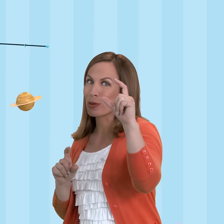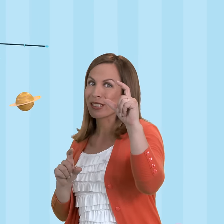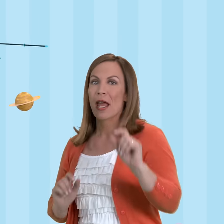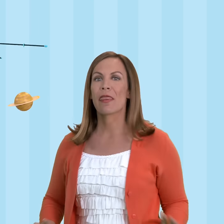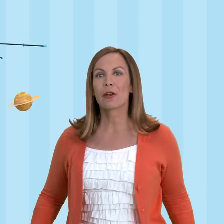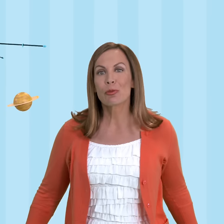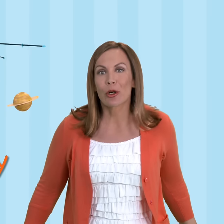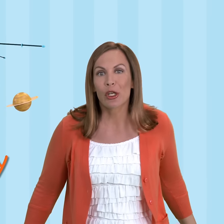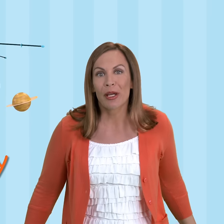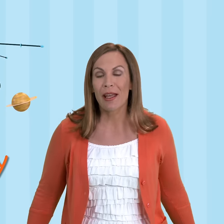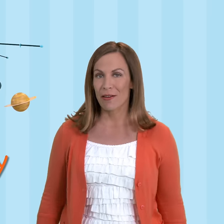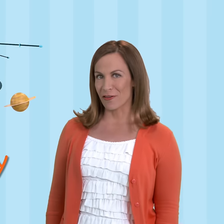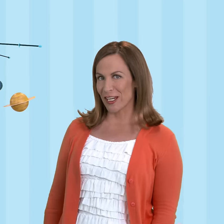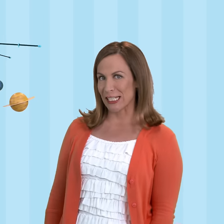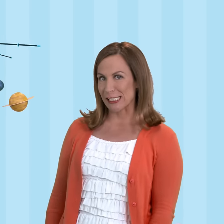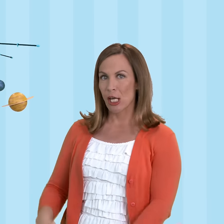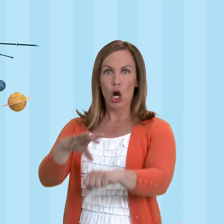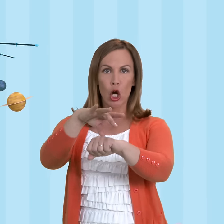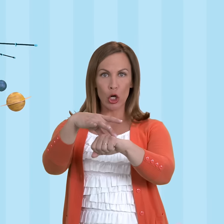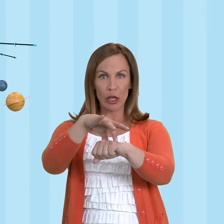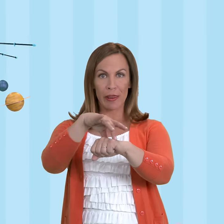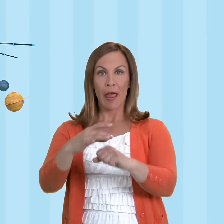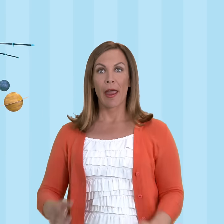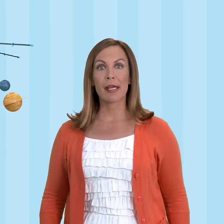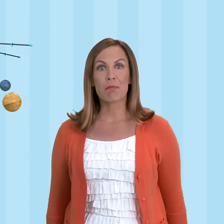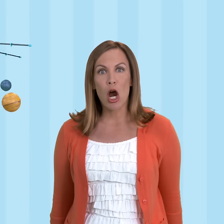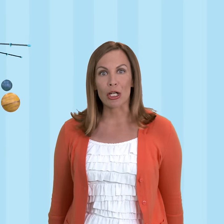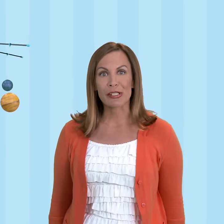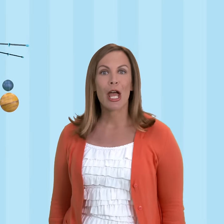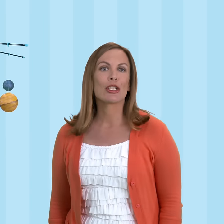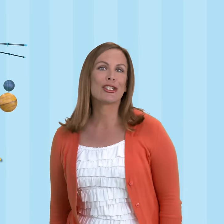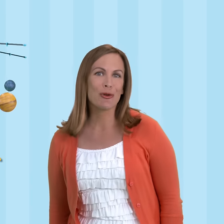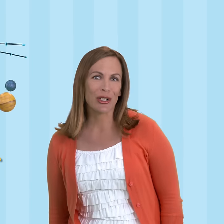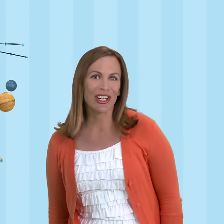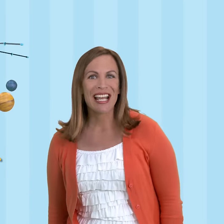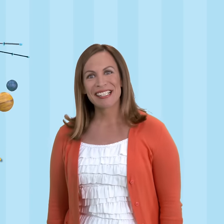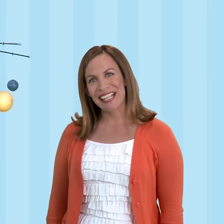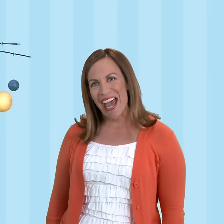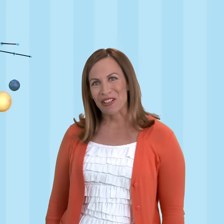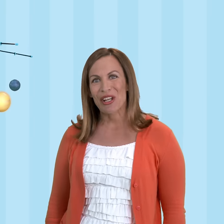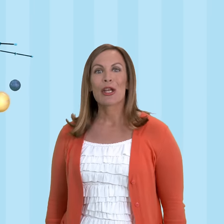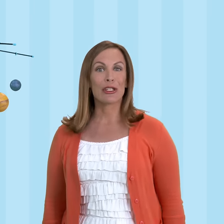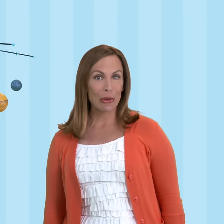moons. There's Mercury, Venus, Earth, and Mars, Jupiter, Saturn,